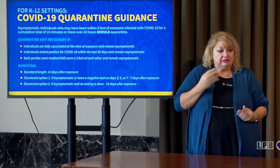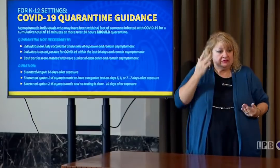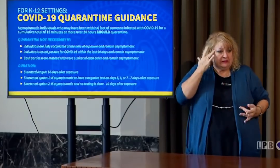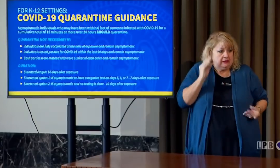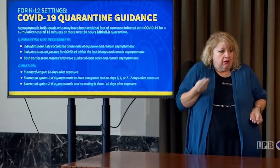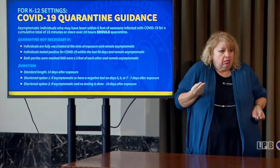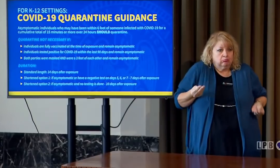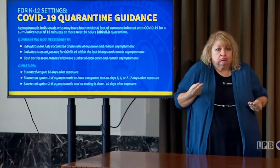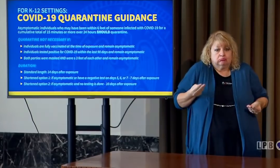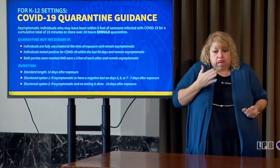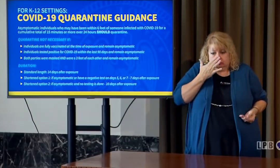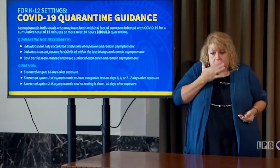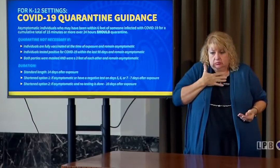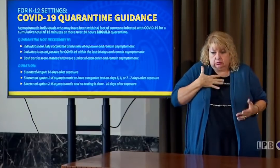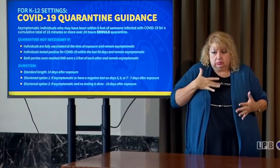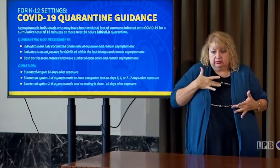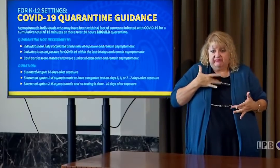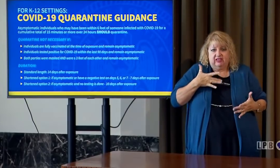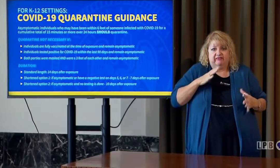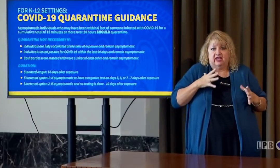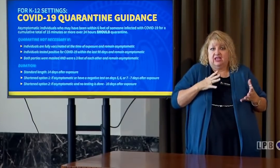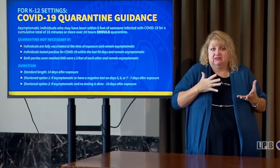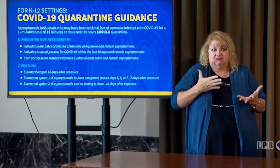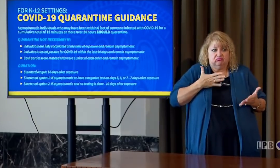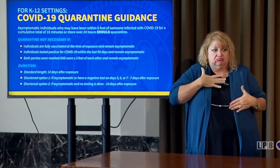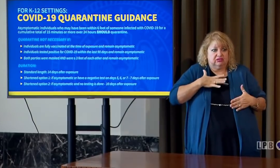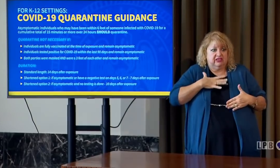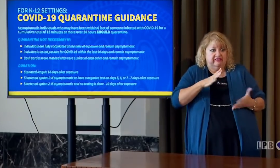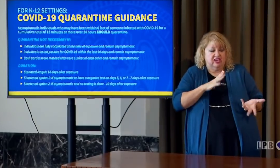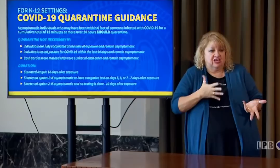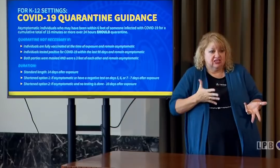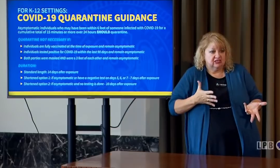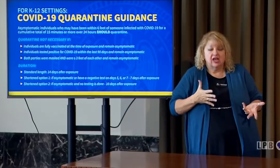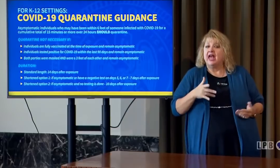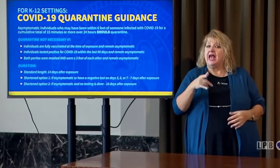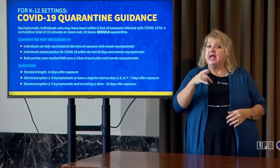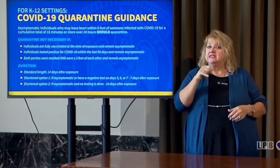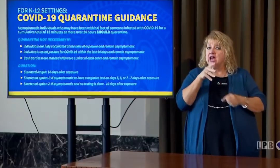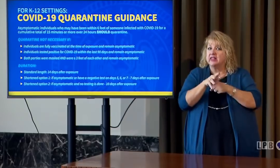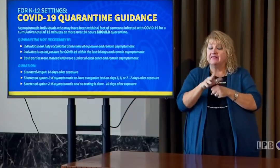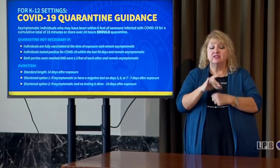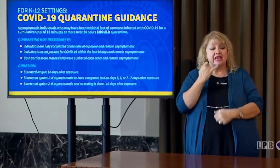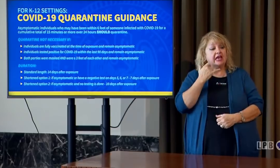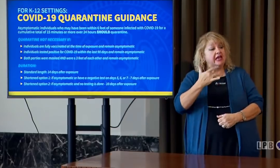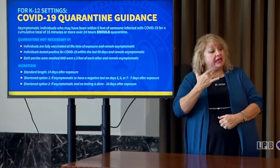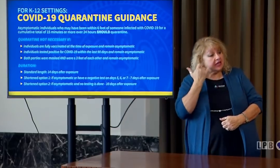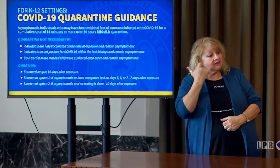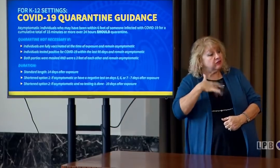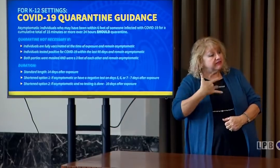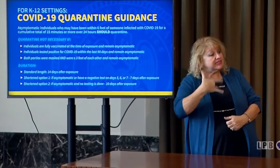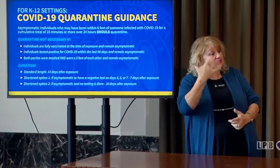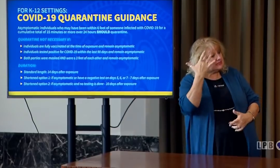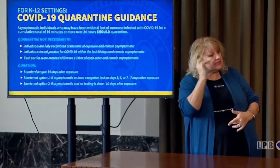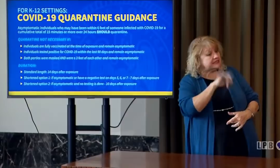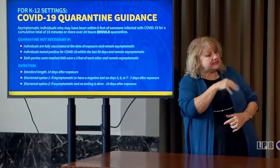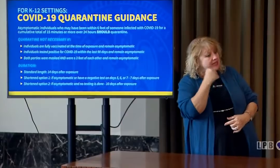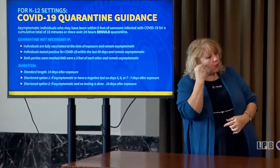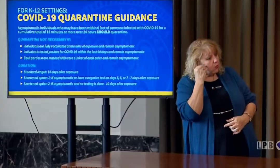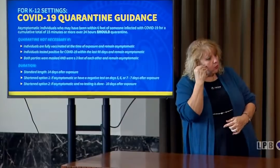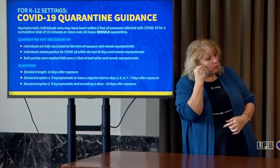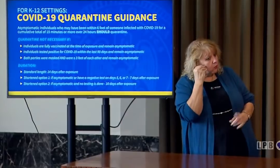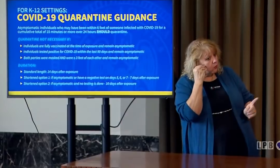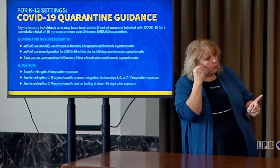months of the pandemic, it's not enough just to say, if you're feeling sick, stay home. I mean, you do need to stay home if you're feeling sick, but that's not enough